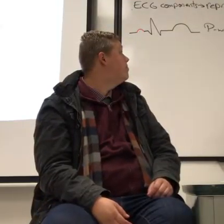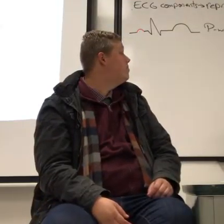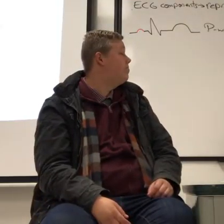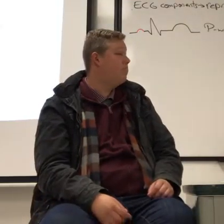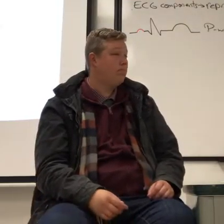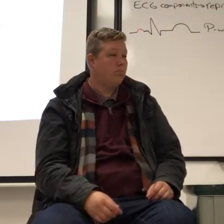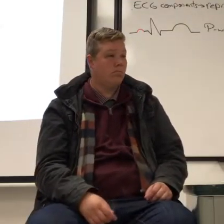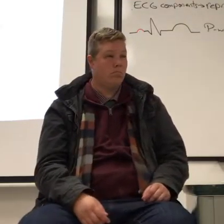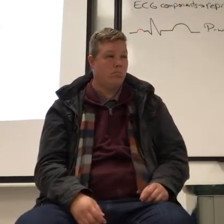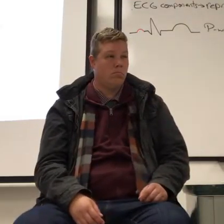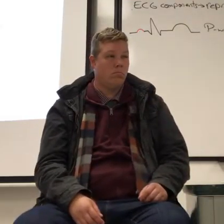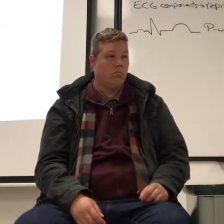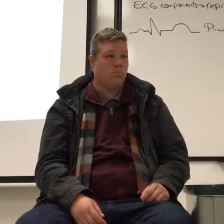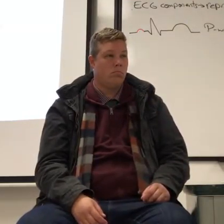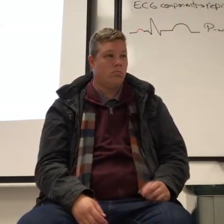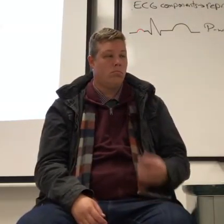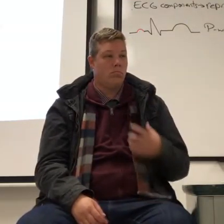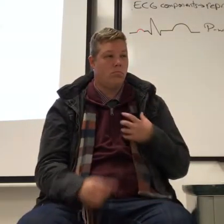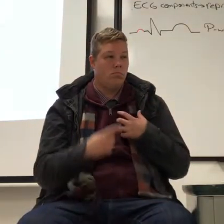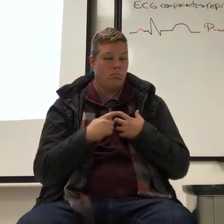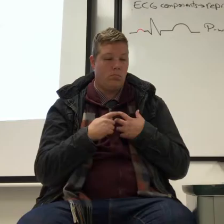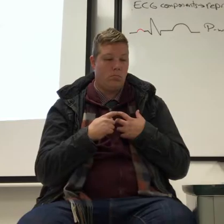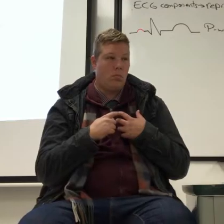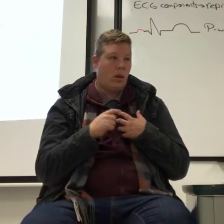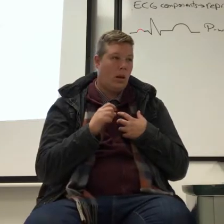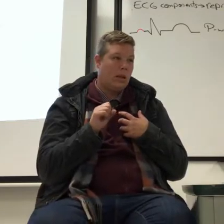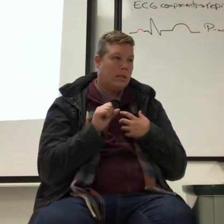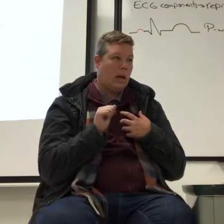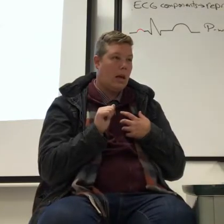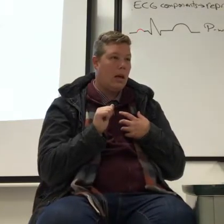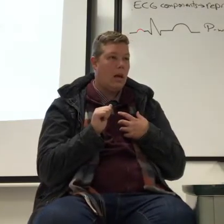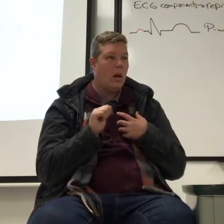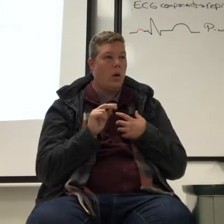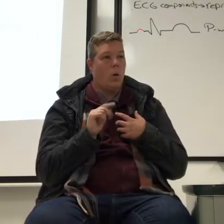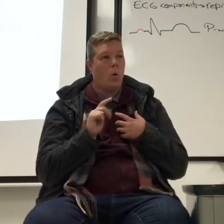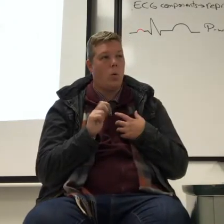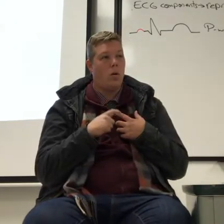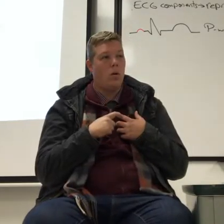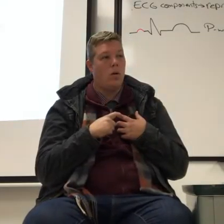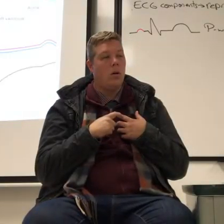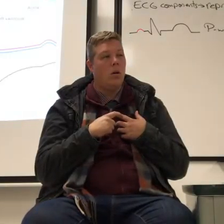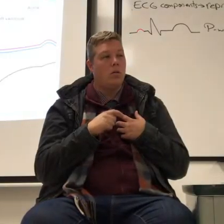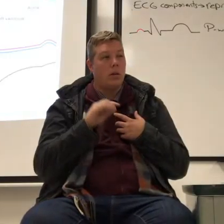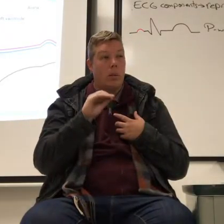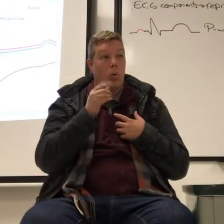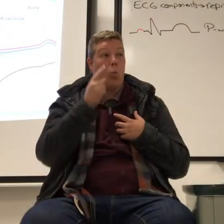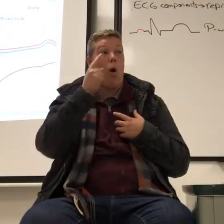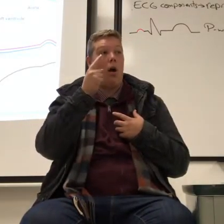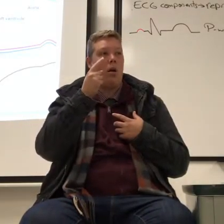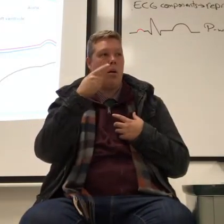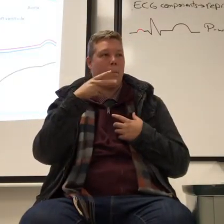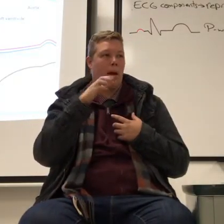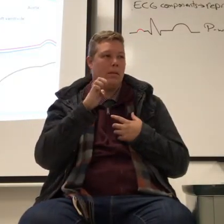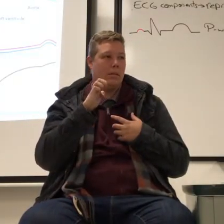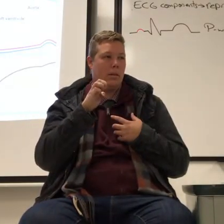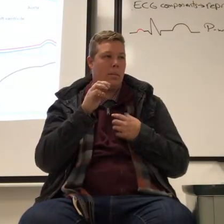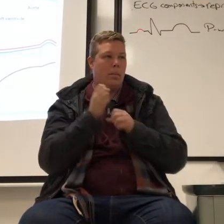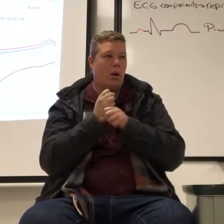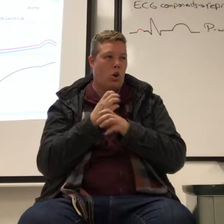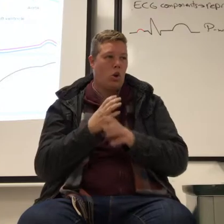Starts at SA node. That's where my, your number one pacemaker, we already noted that. Well, anyways, what I did